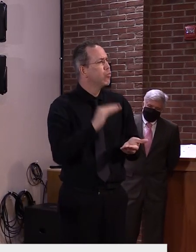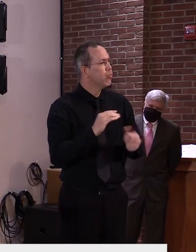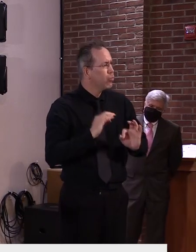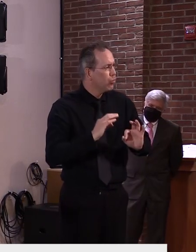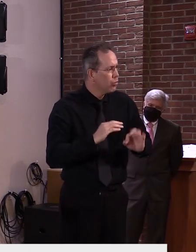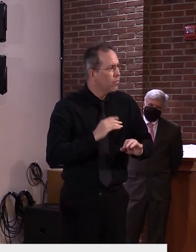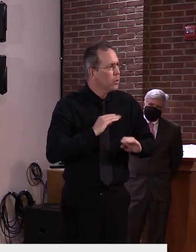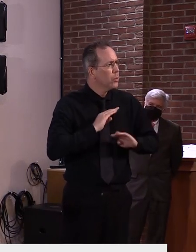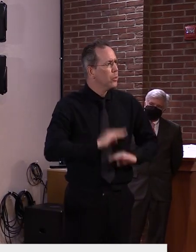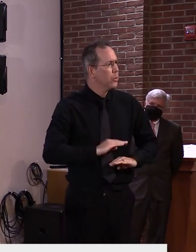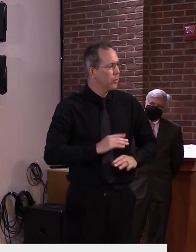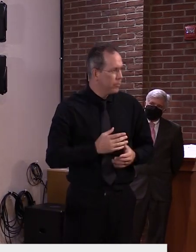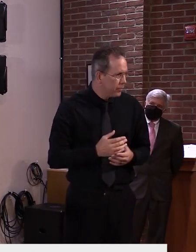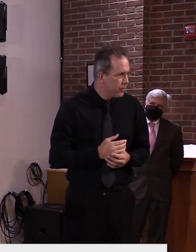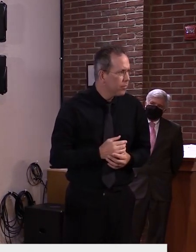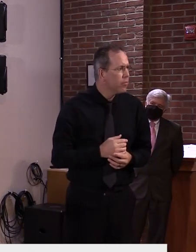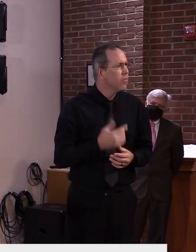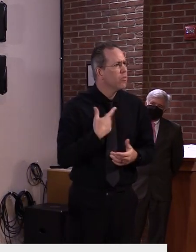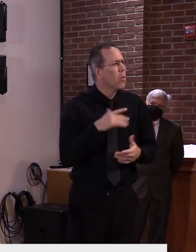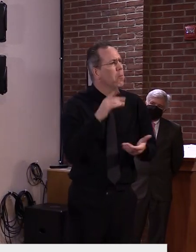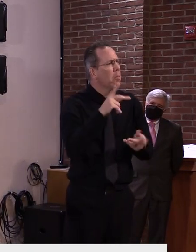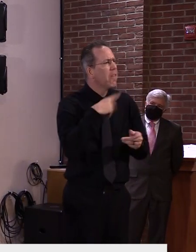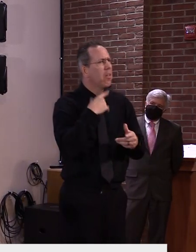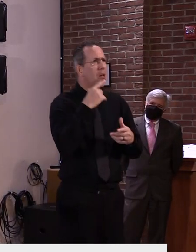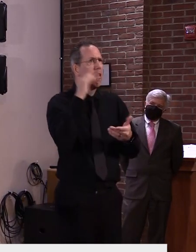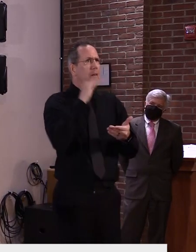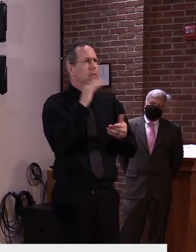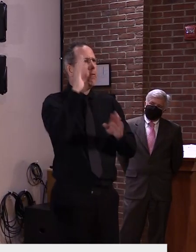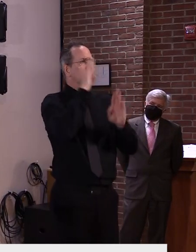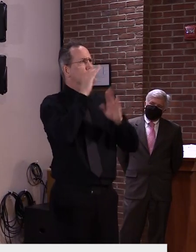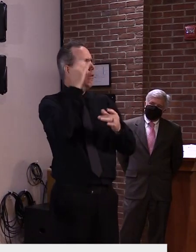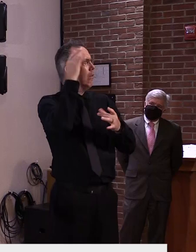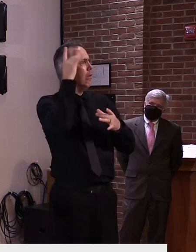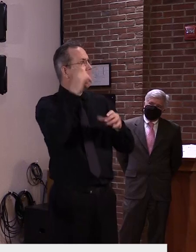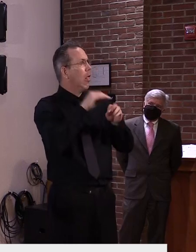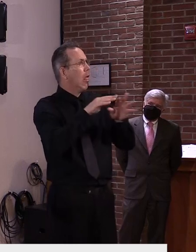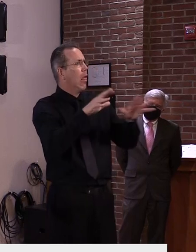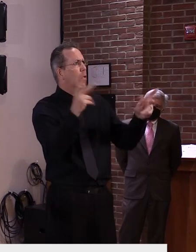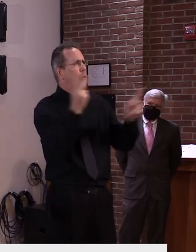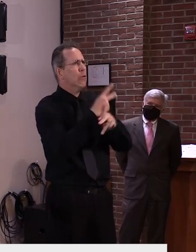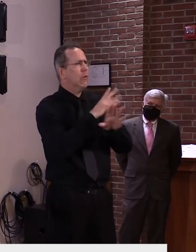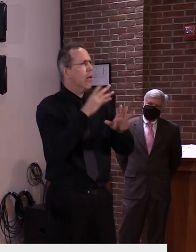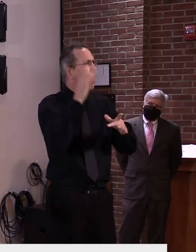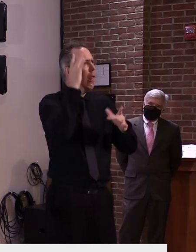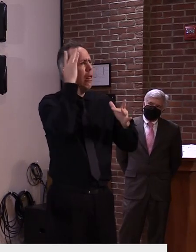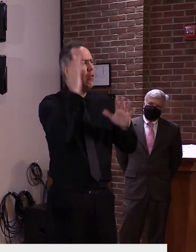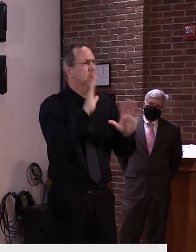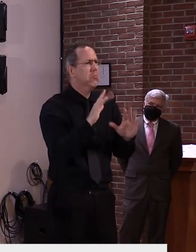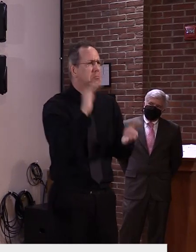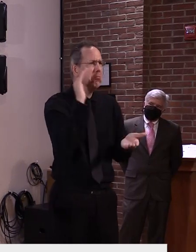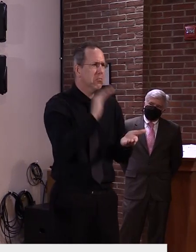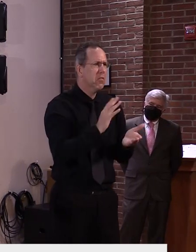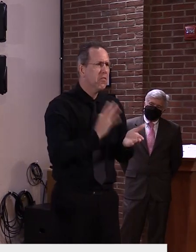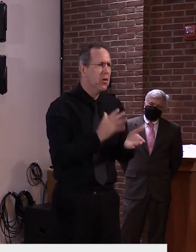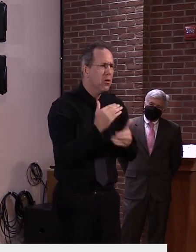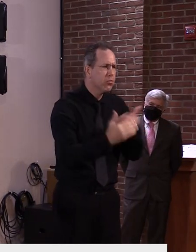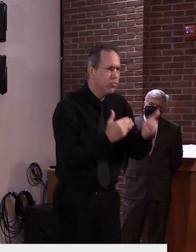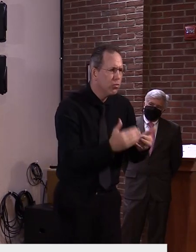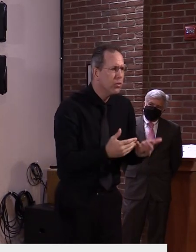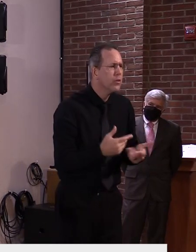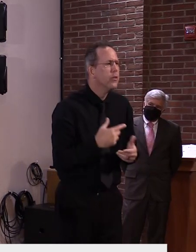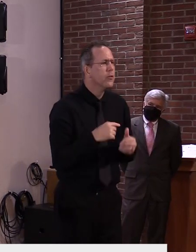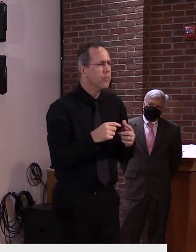case. And then we'll have what fruit is born, hopefully, from our conversations with CDC and other federal